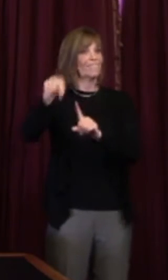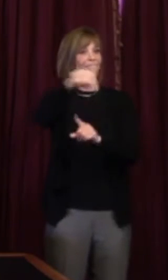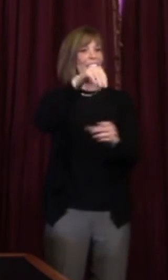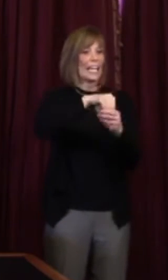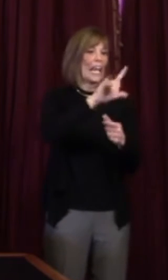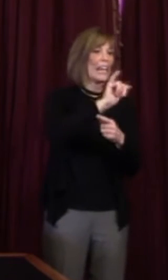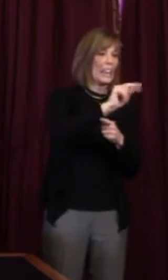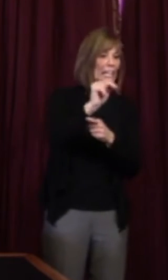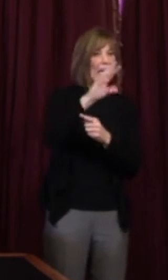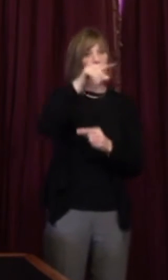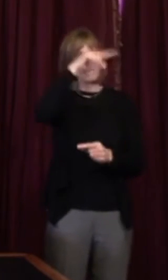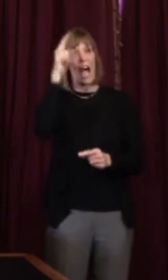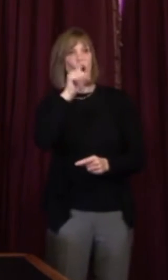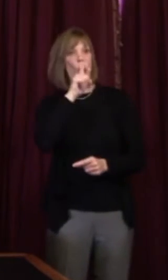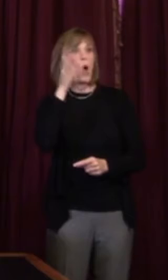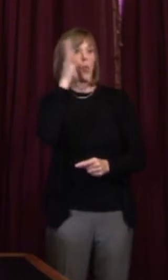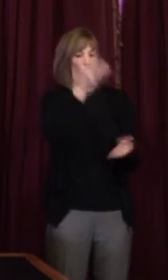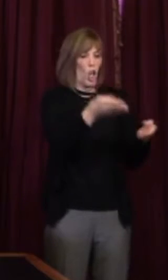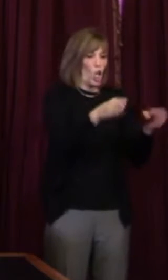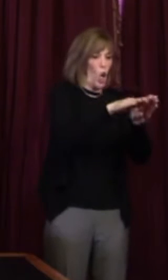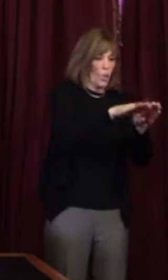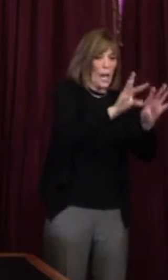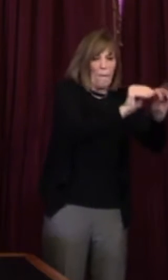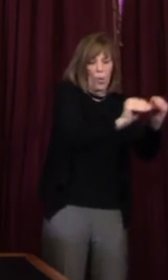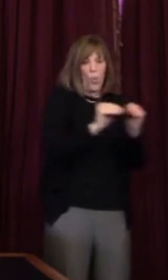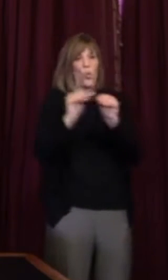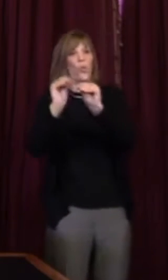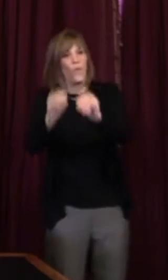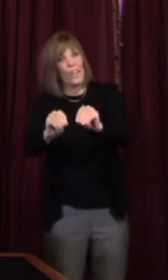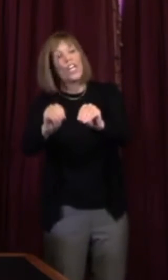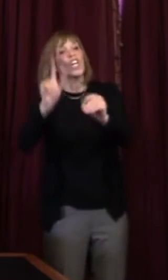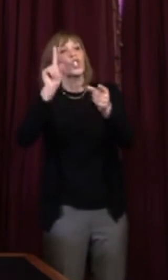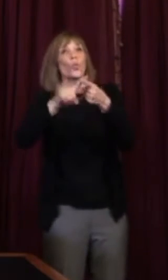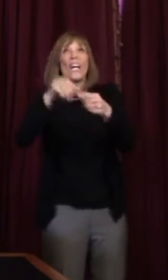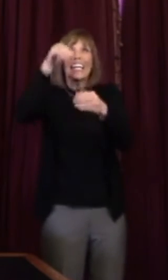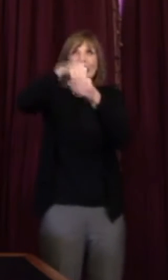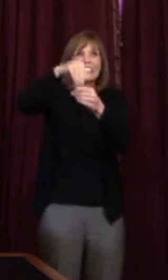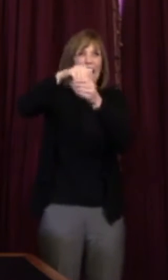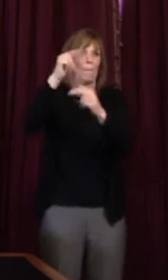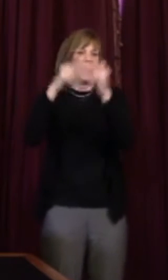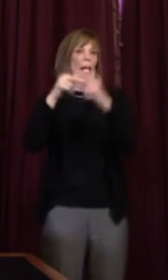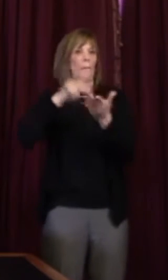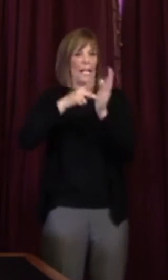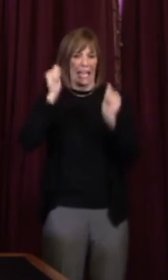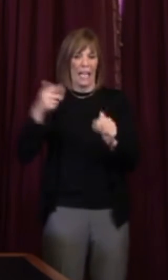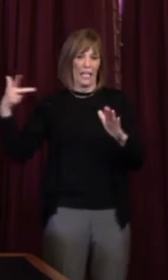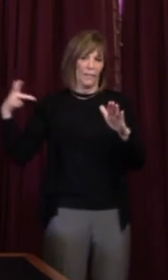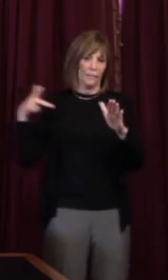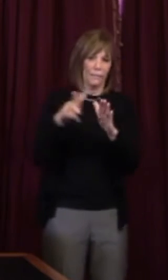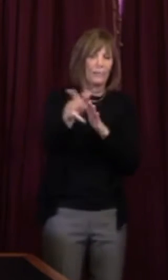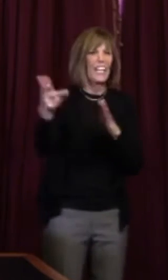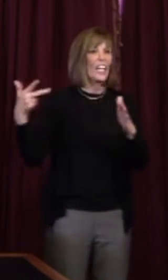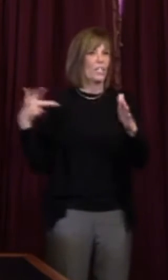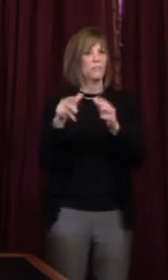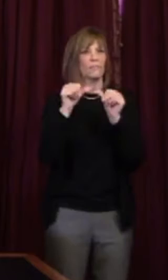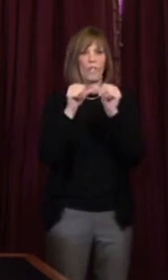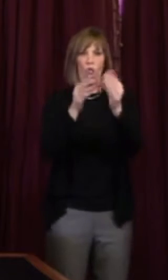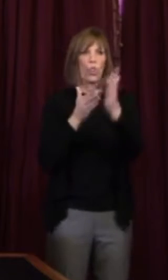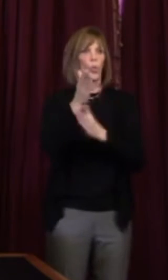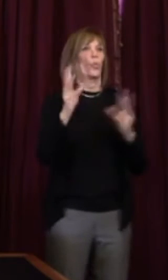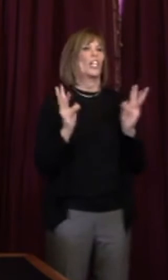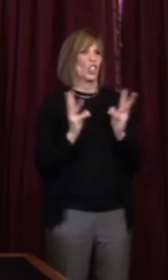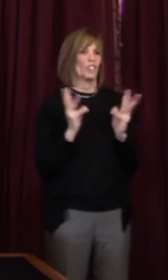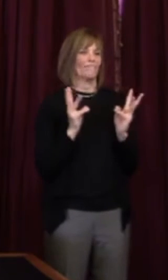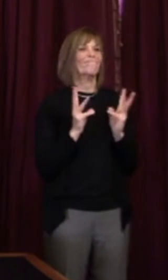counties will be relocated over the weekend to enclosed buildings that will allow drive-through testing to continue throughout the winter